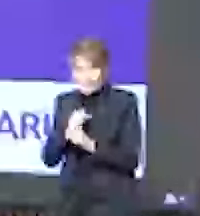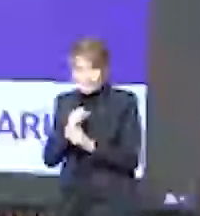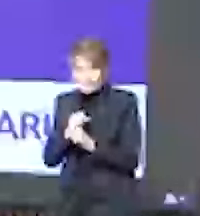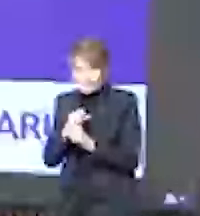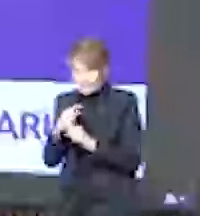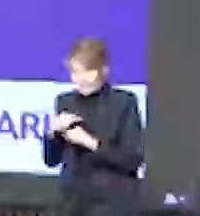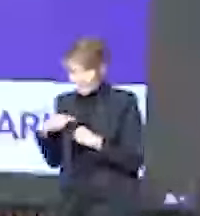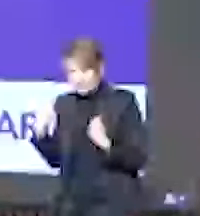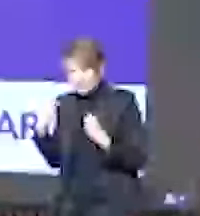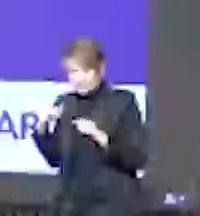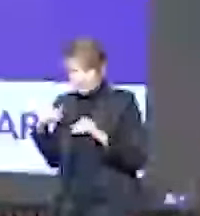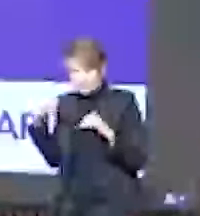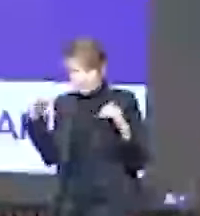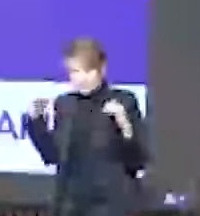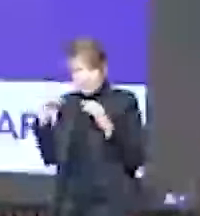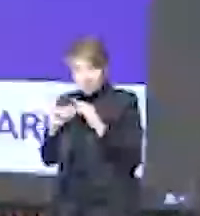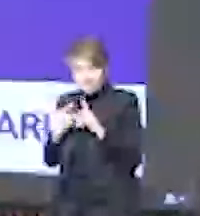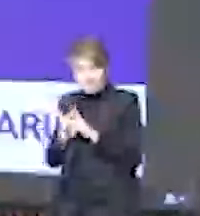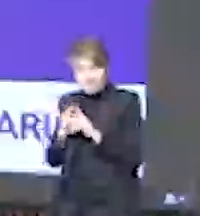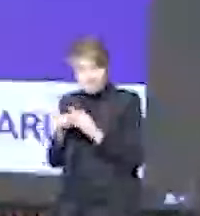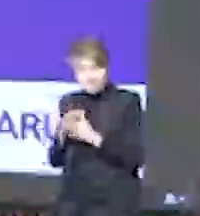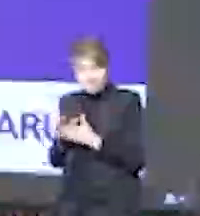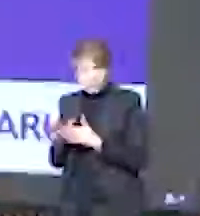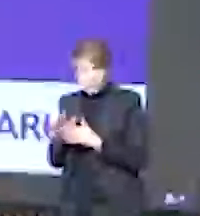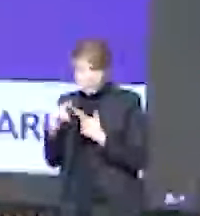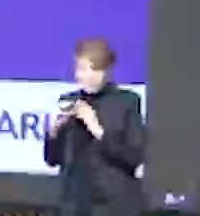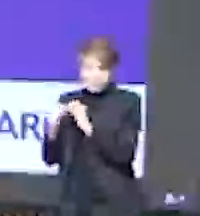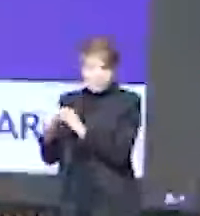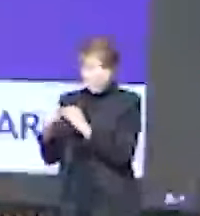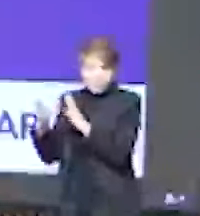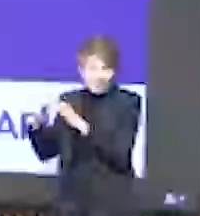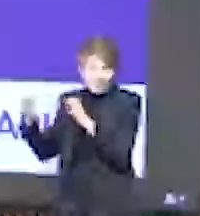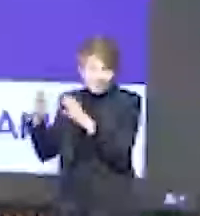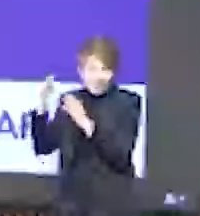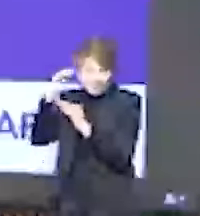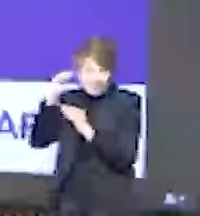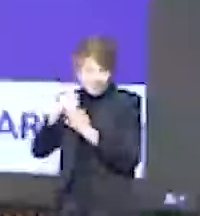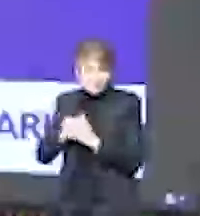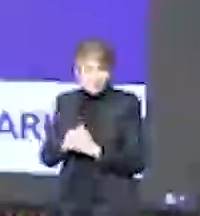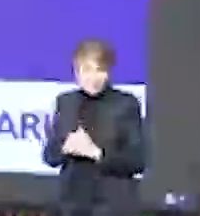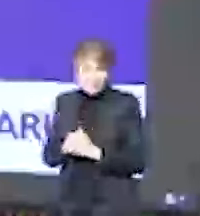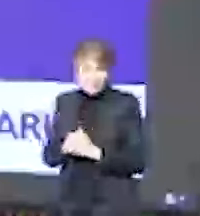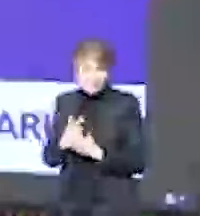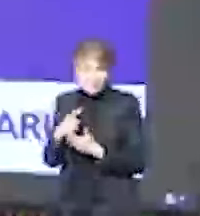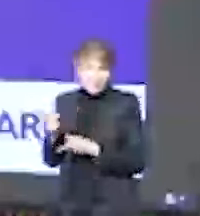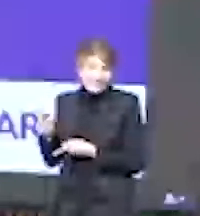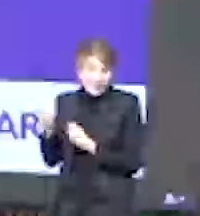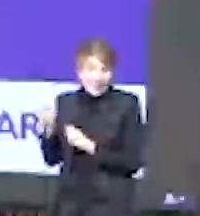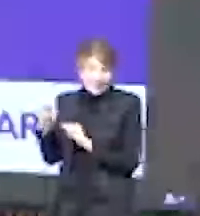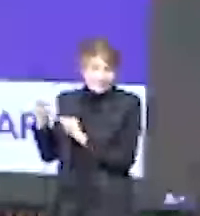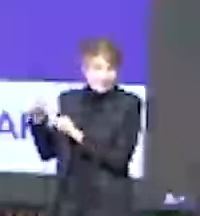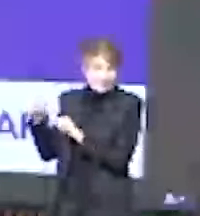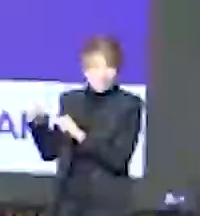backbenchers, we engage with our parliamentary committees often. So there's ways that we can bring up issues in